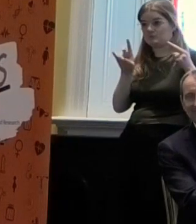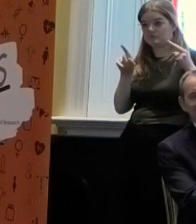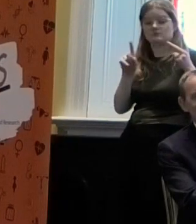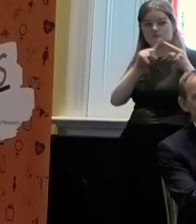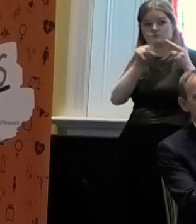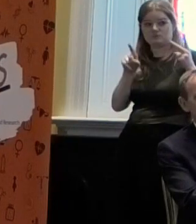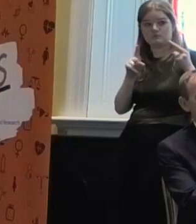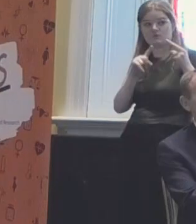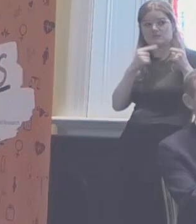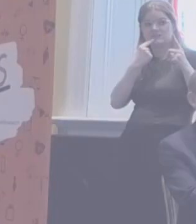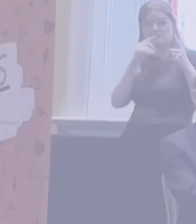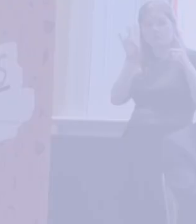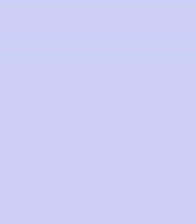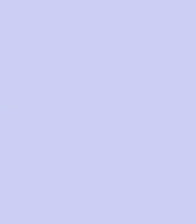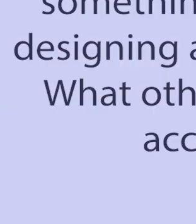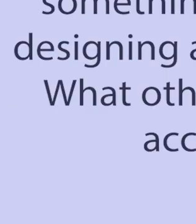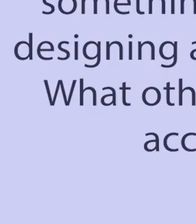Okay. Thank you.